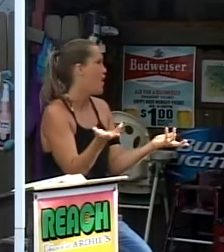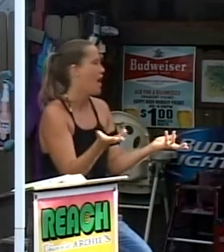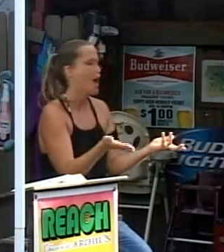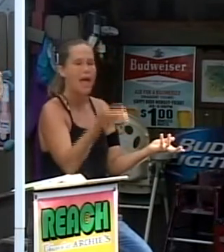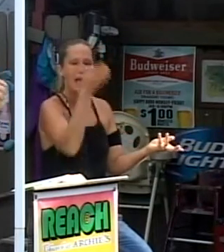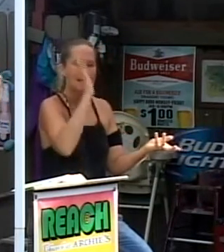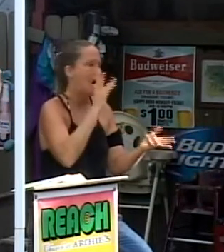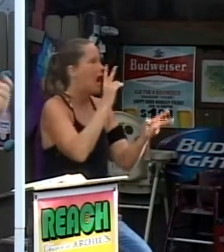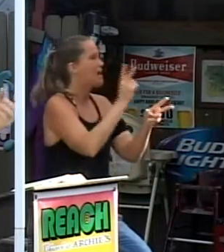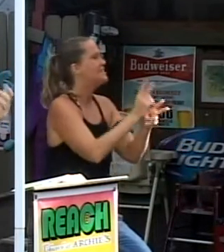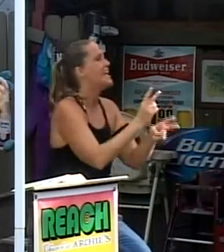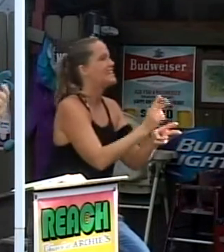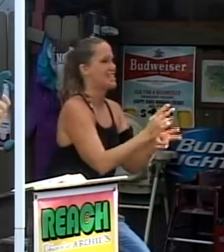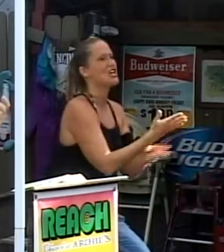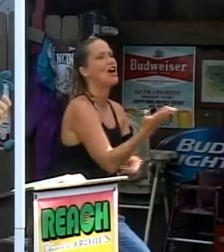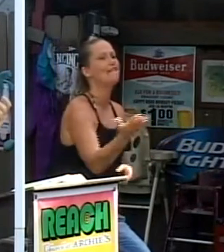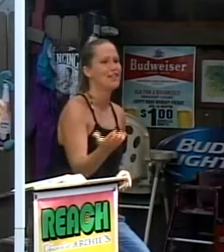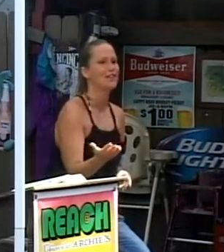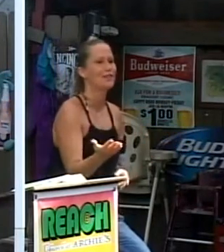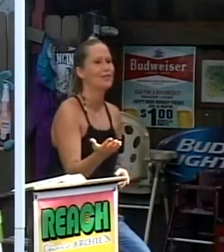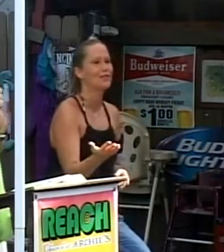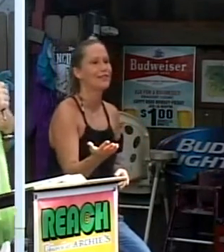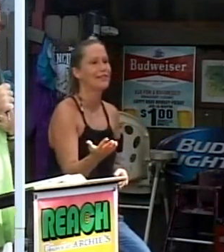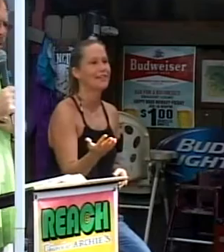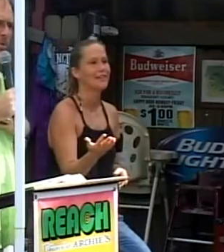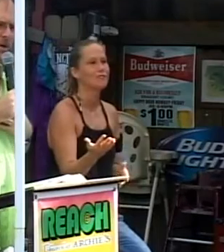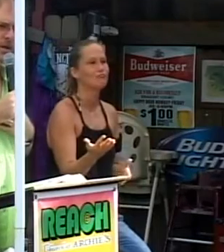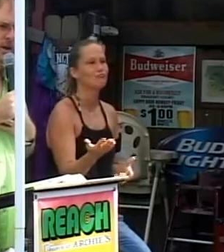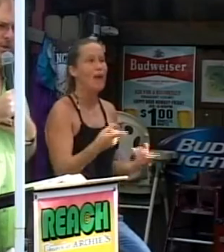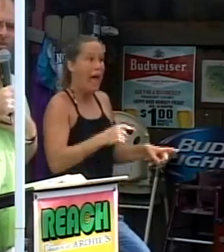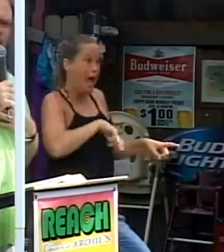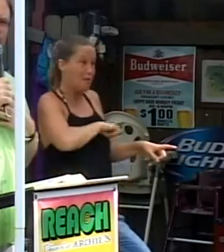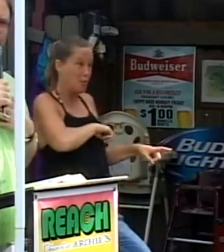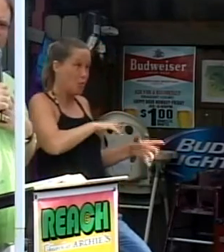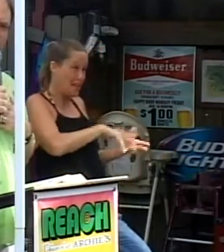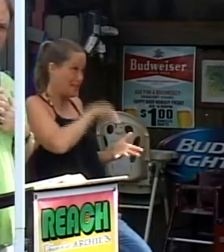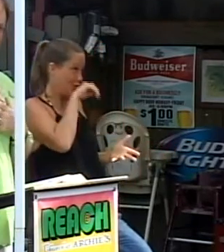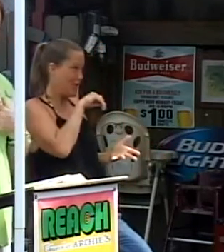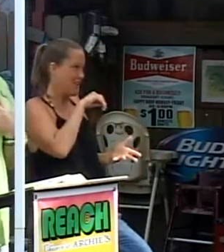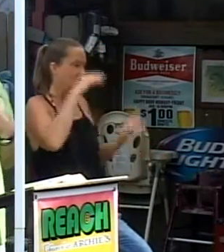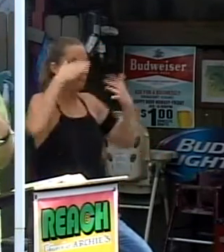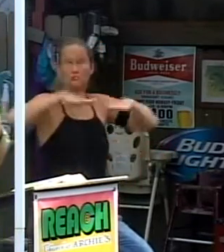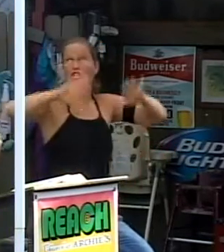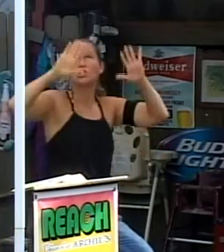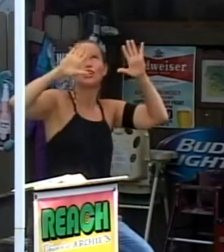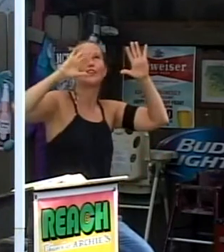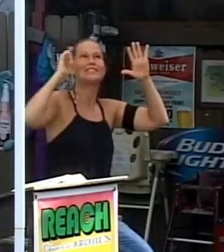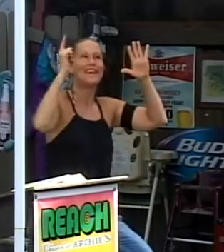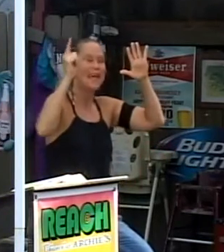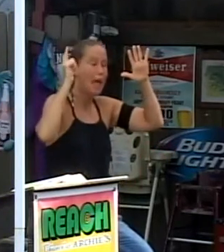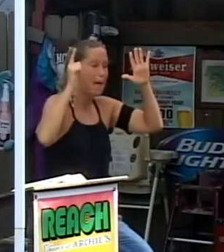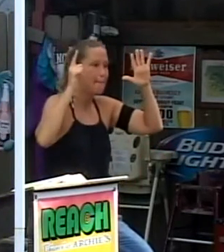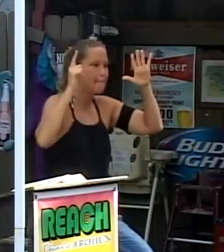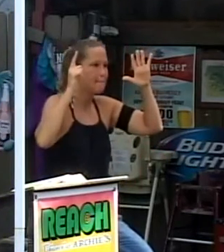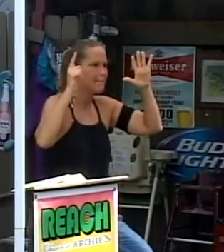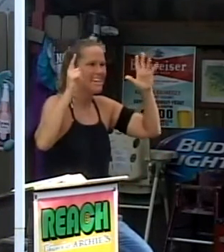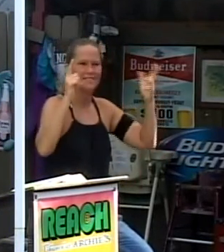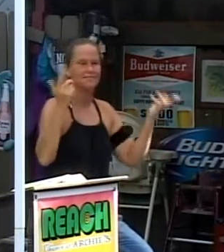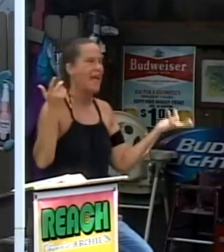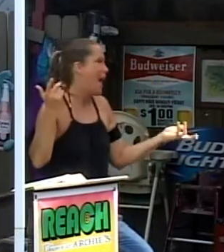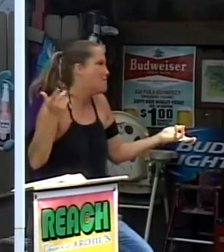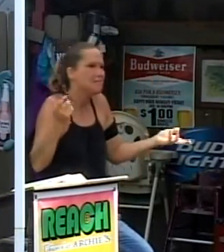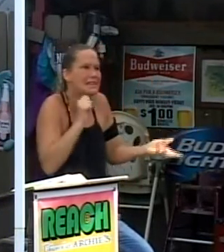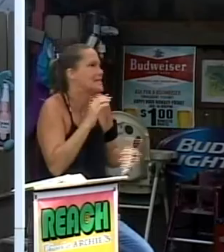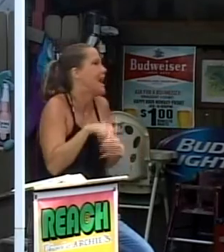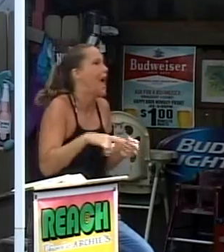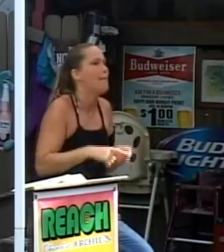you. And when we learn to yield to Him, it's not about what we know. It's not about our capabilities. It's not about us